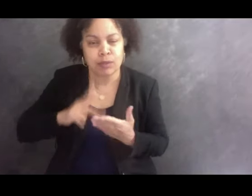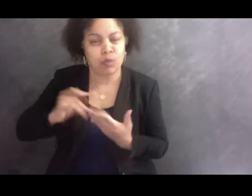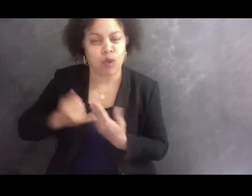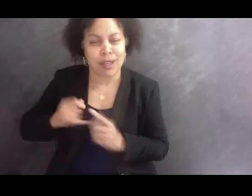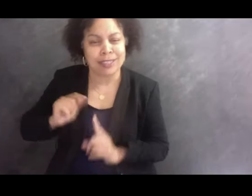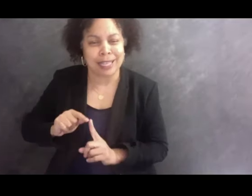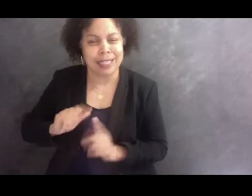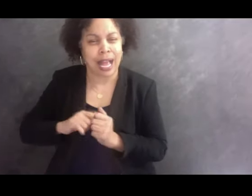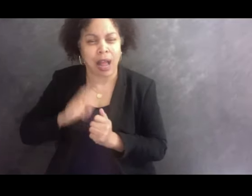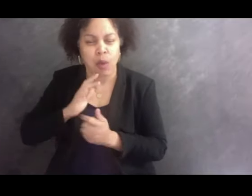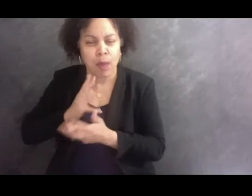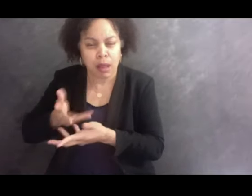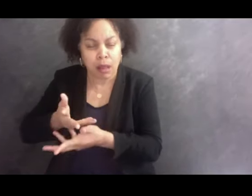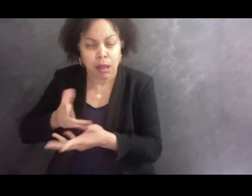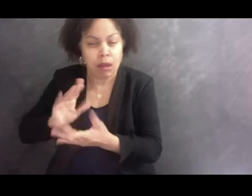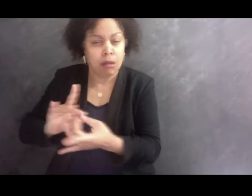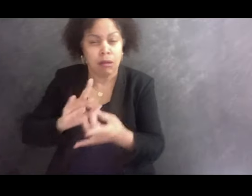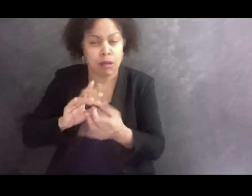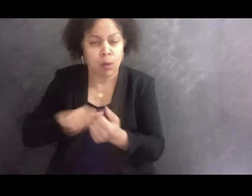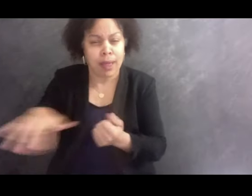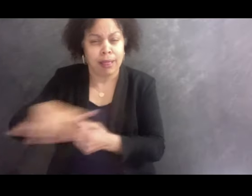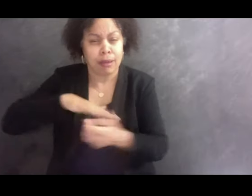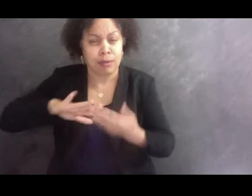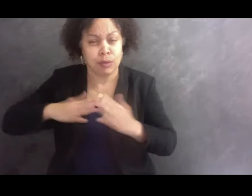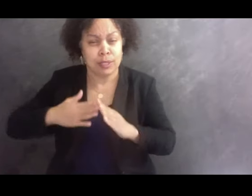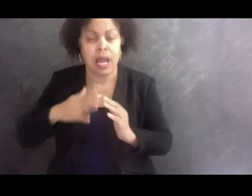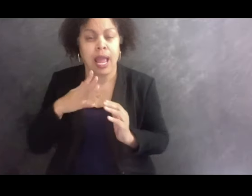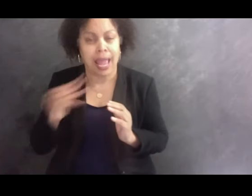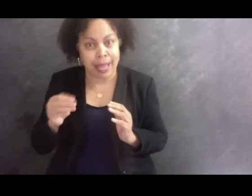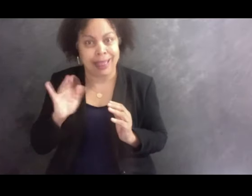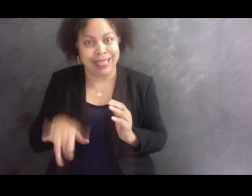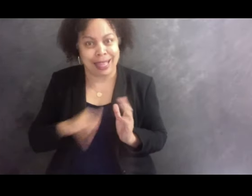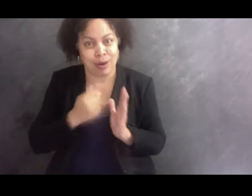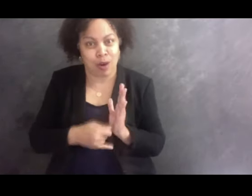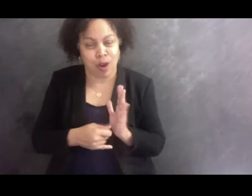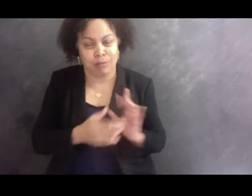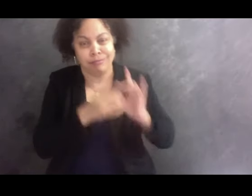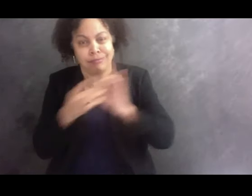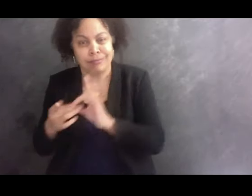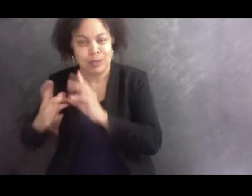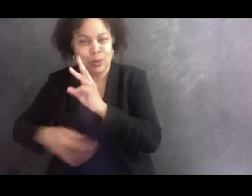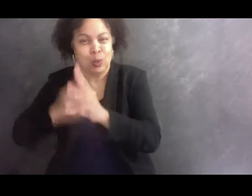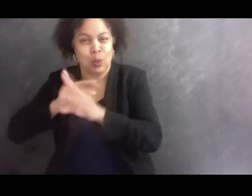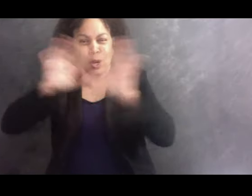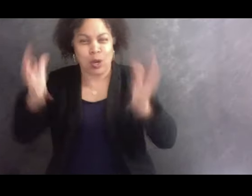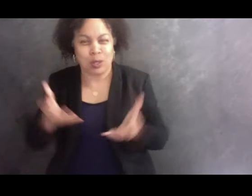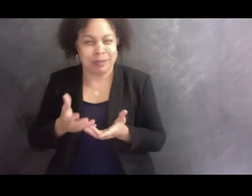engage an audience, and then how is the work really situated within a broader world or context for reception?